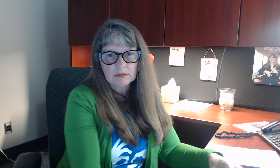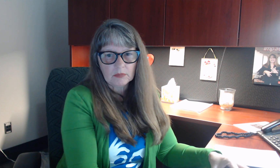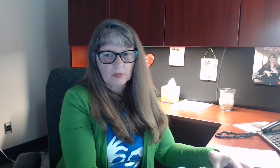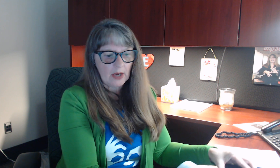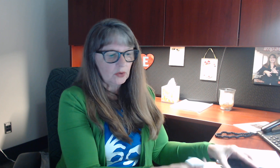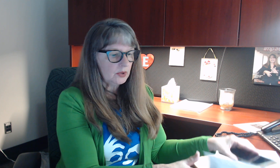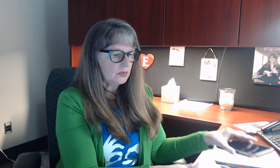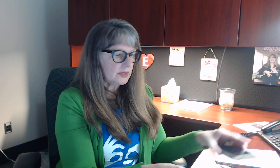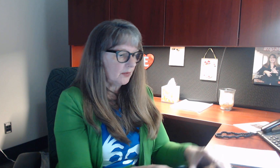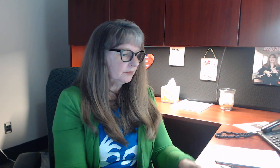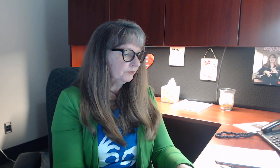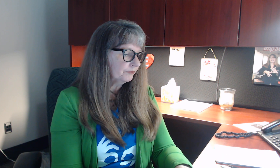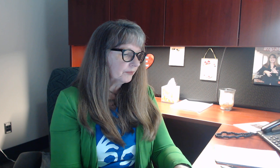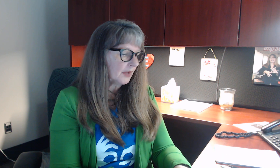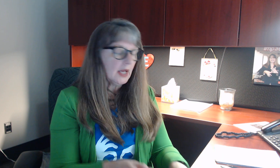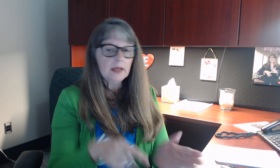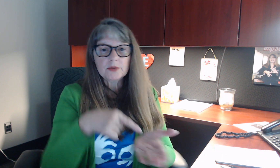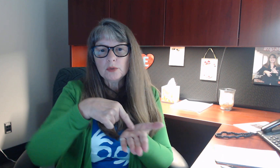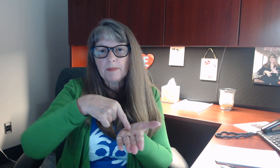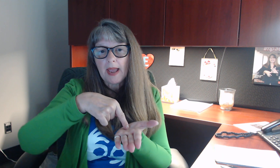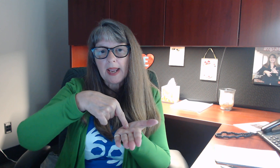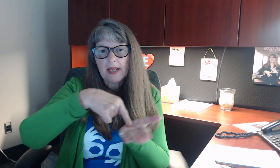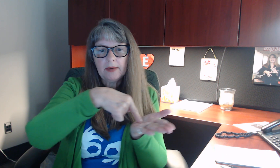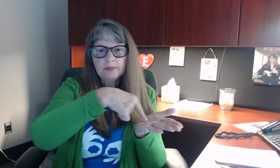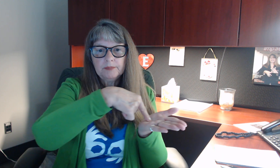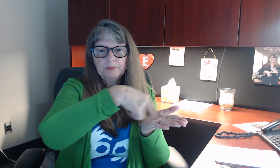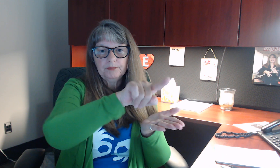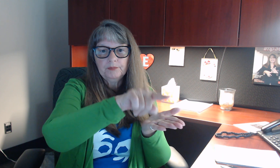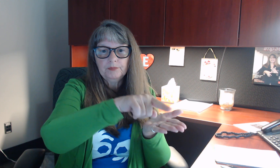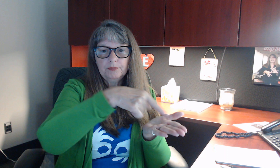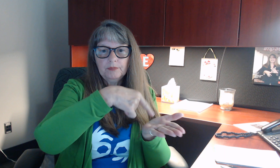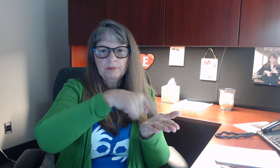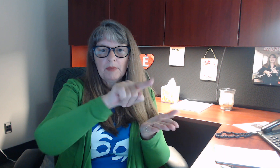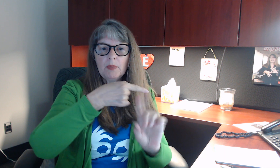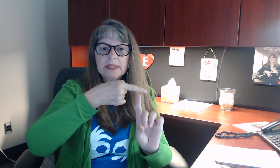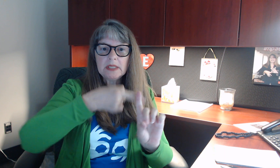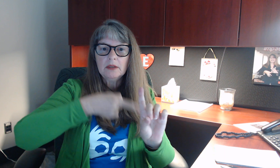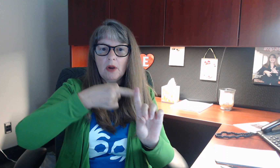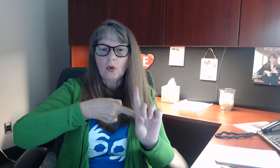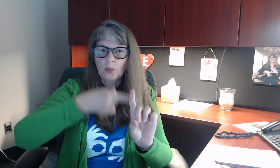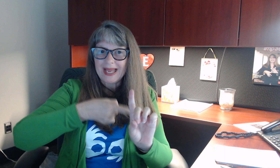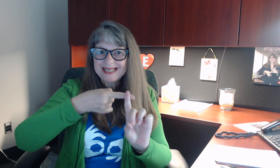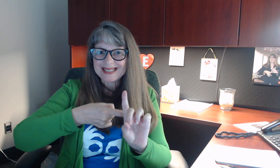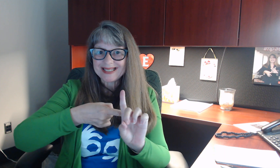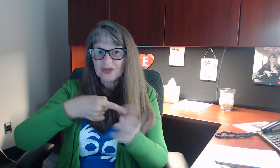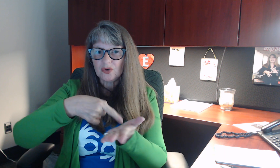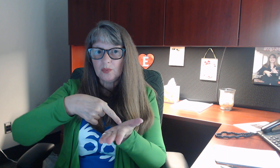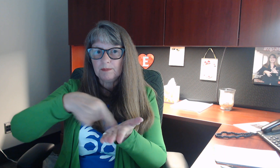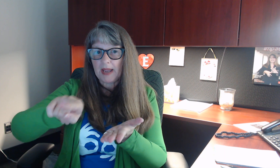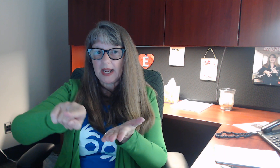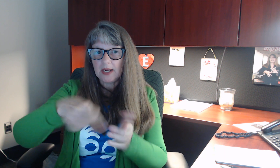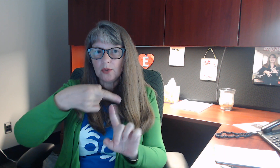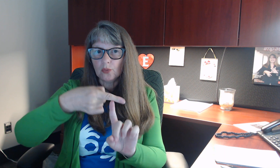how you would use that one. To pay. Remember we did rent, so you would pay your